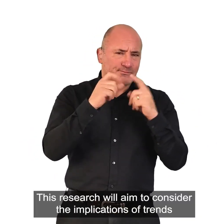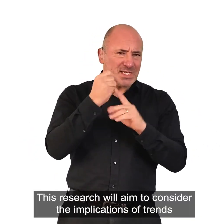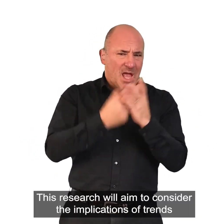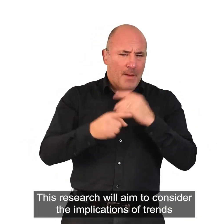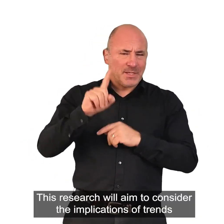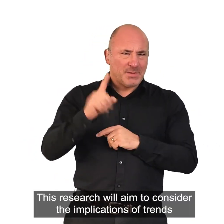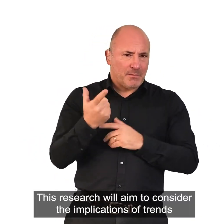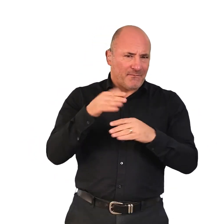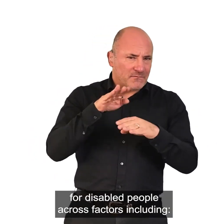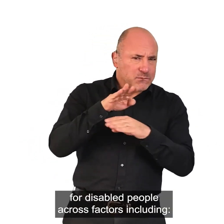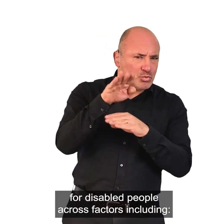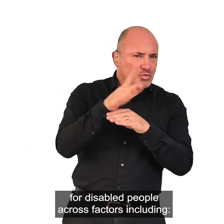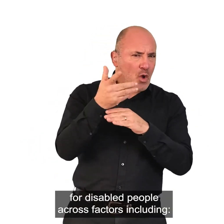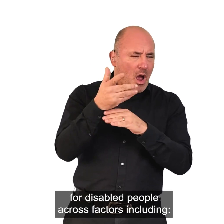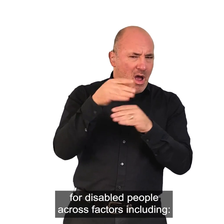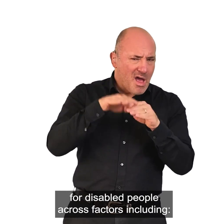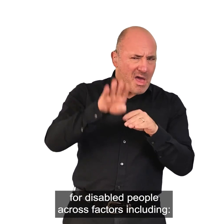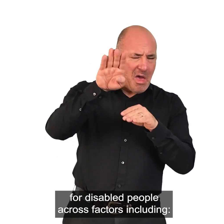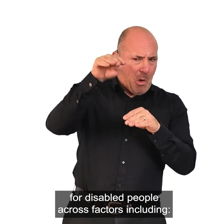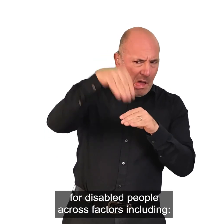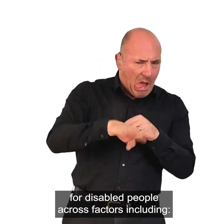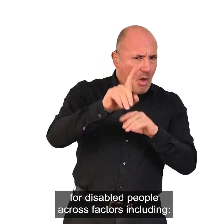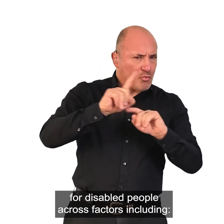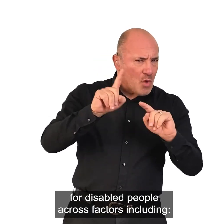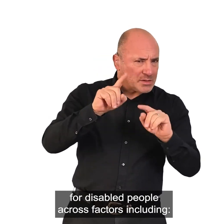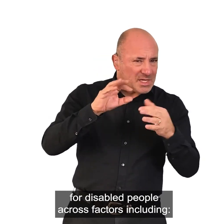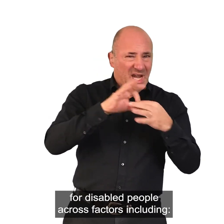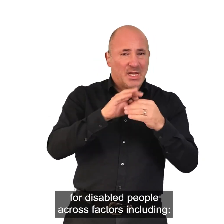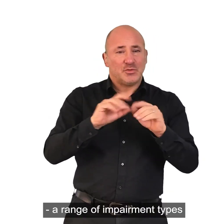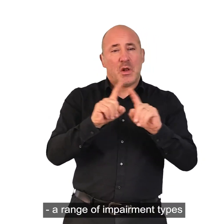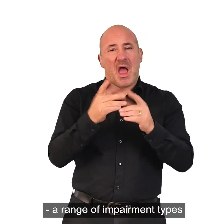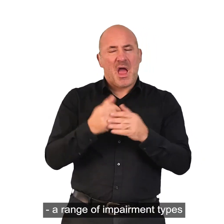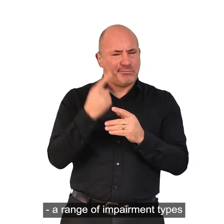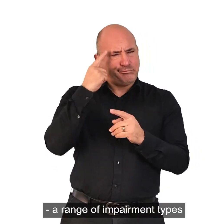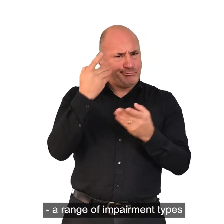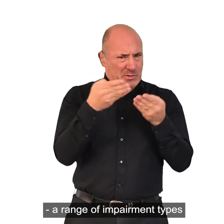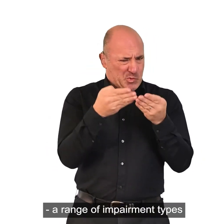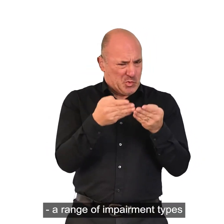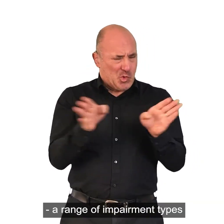implications of trends for disabled people across factors including a range of impairment types,